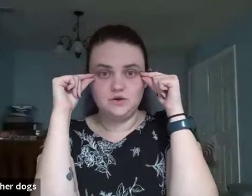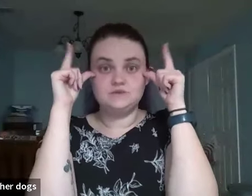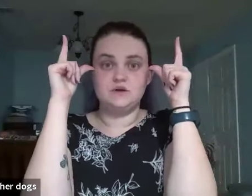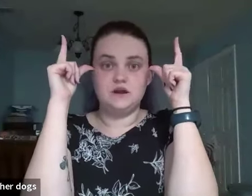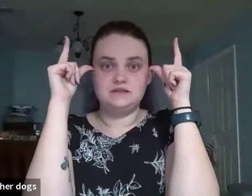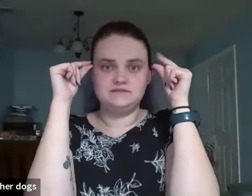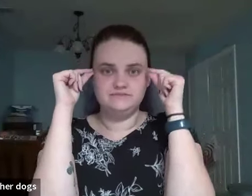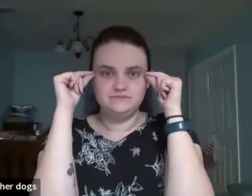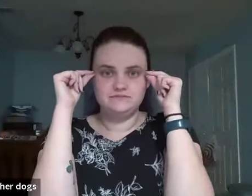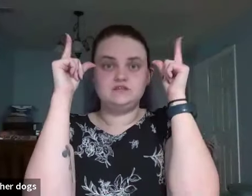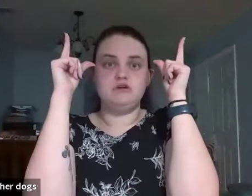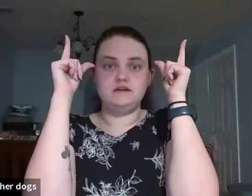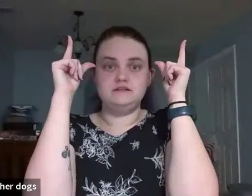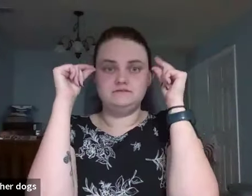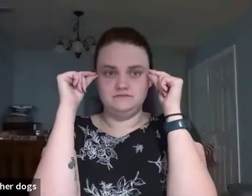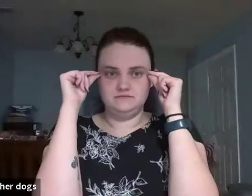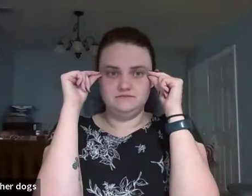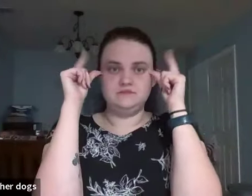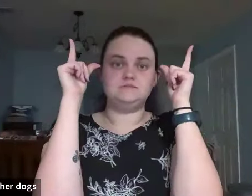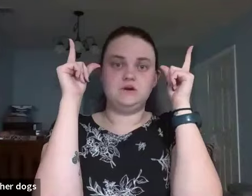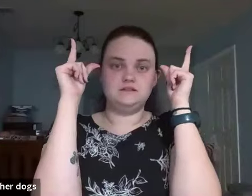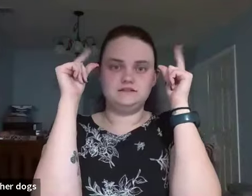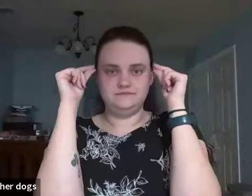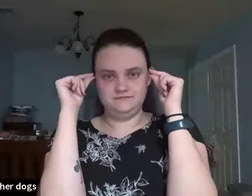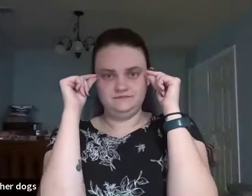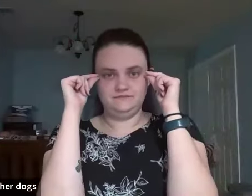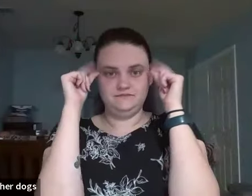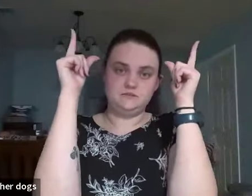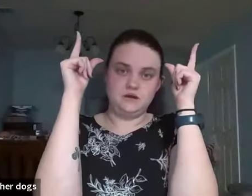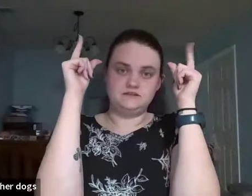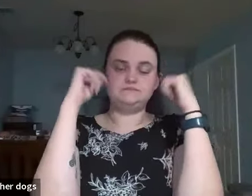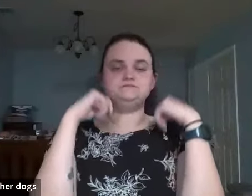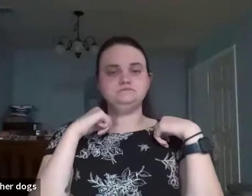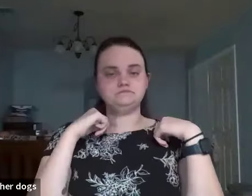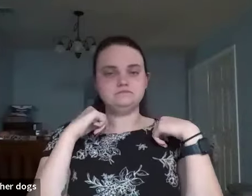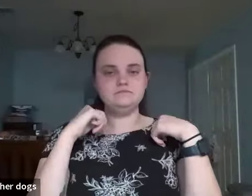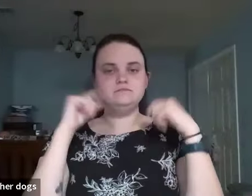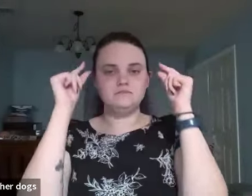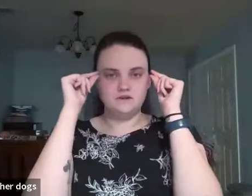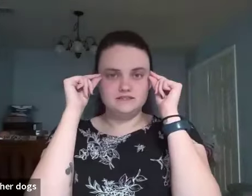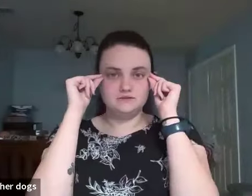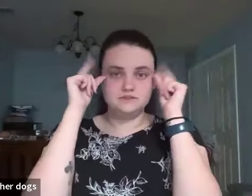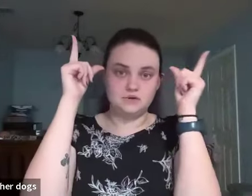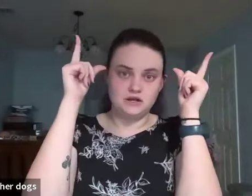go surprise, surprise, surprise, surprise. All right, so